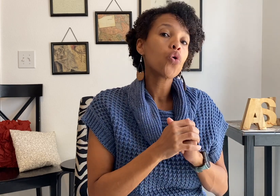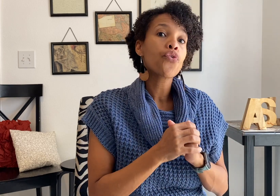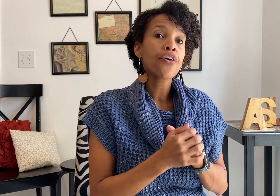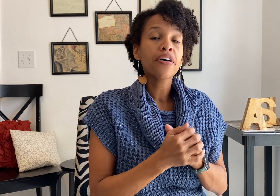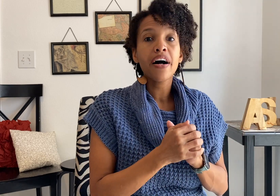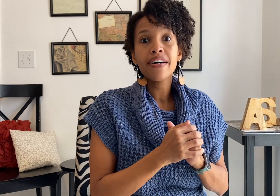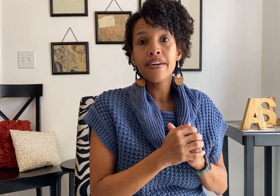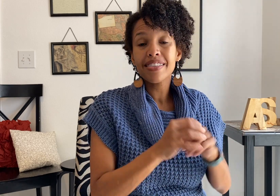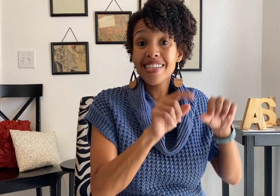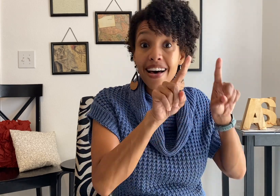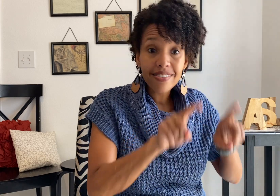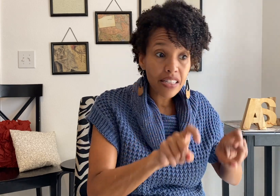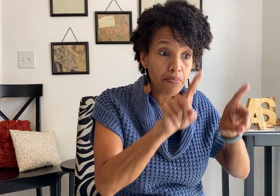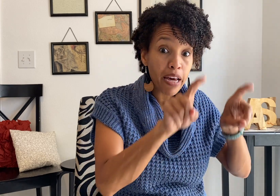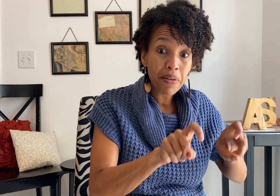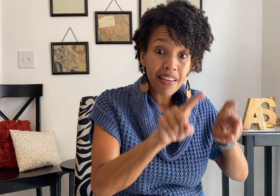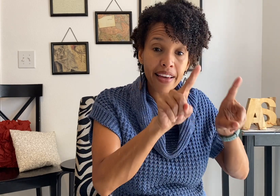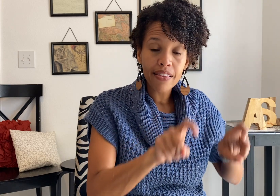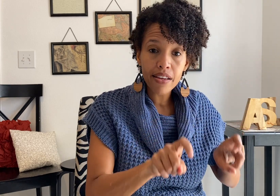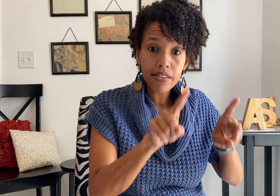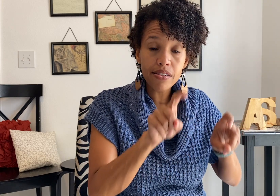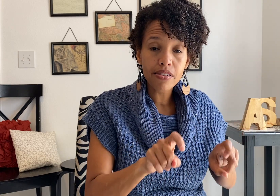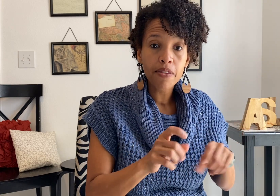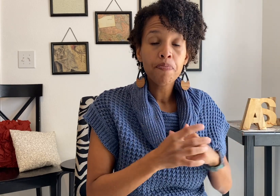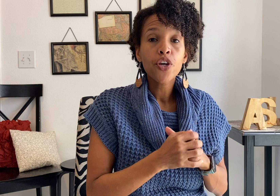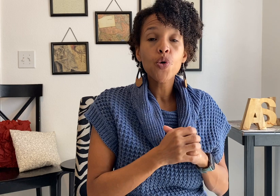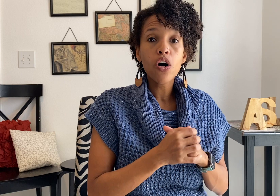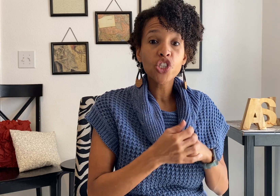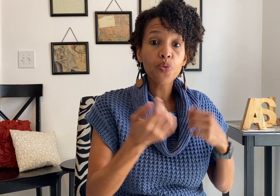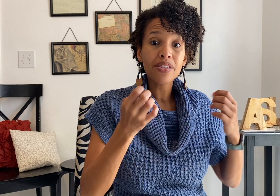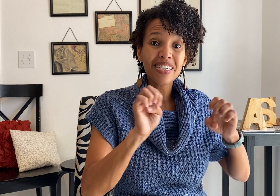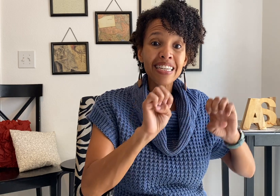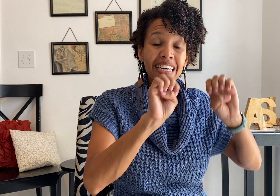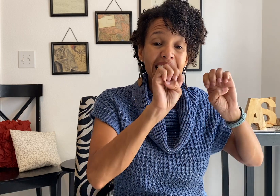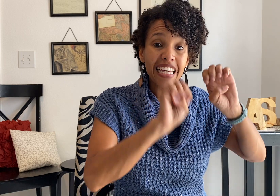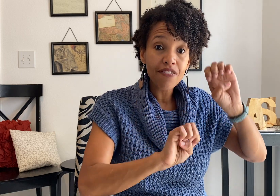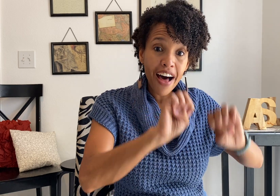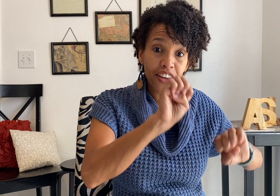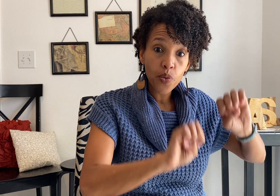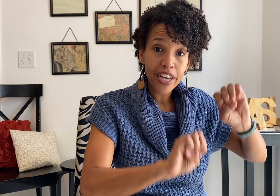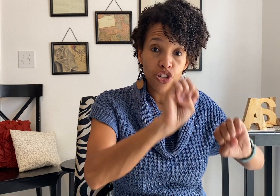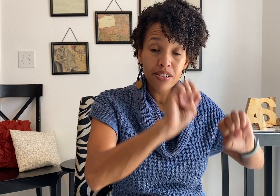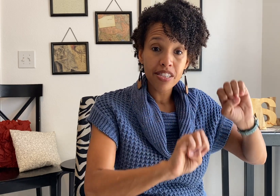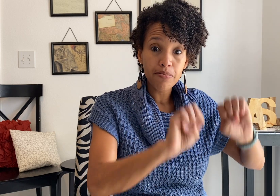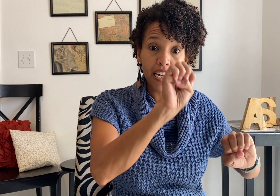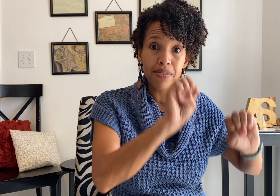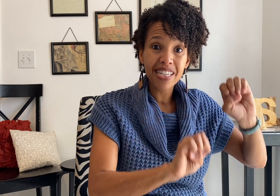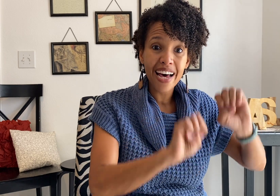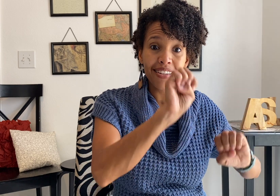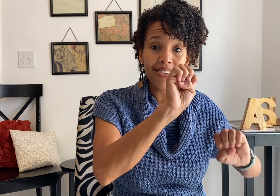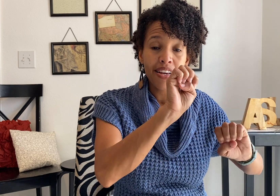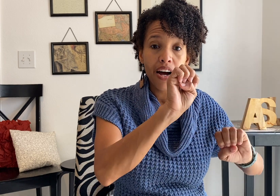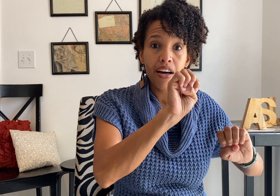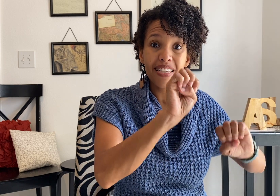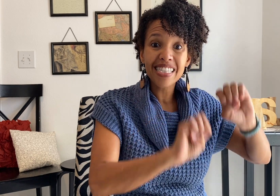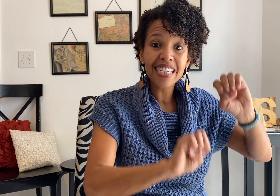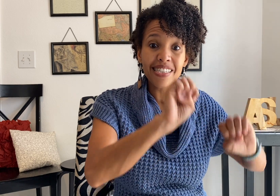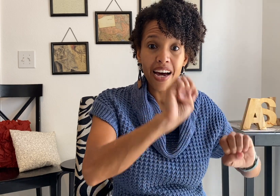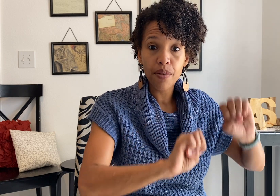or a test might be like this. You also will see evaluation sometimes signed the C sign